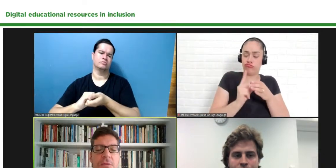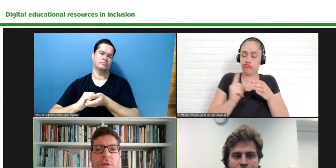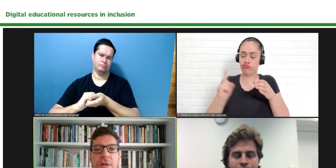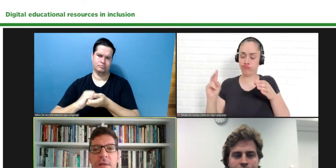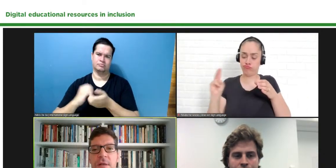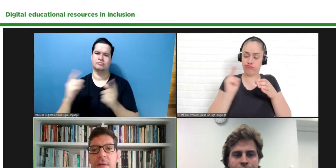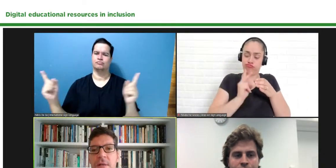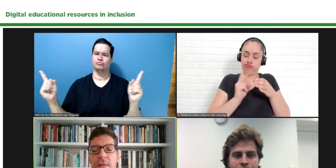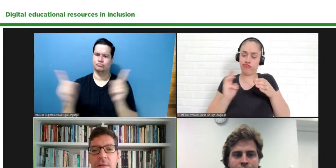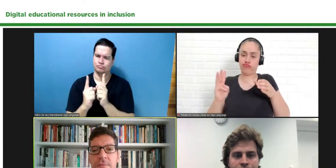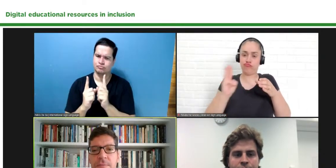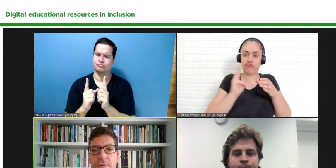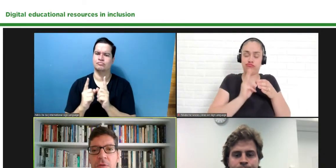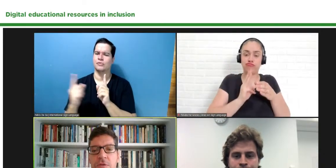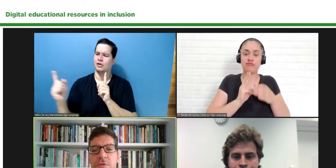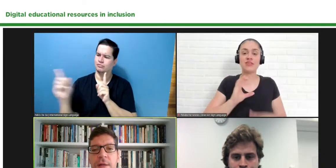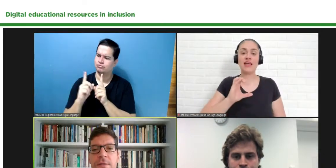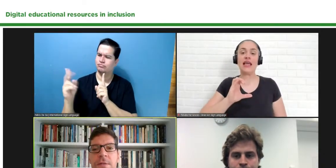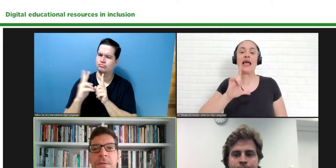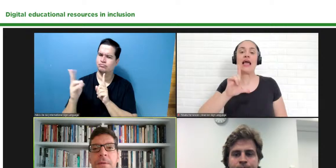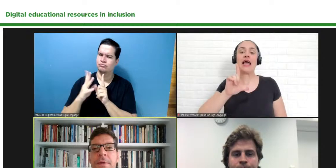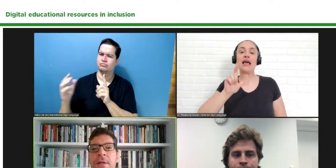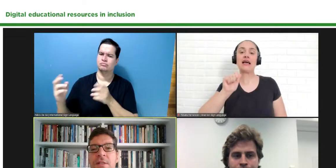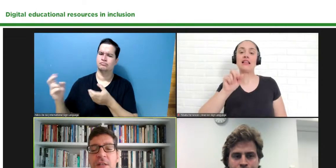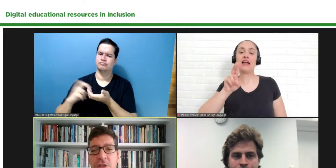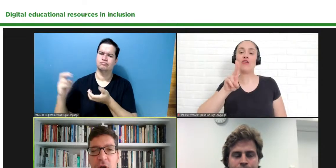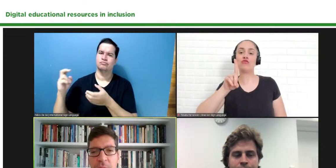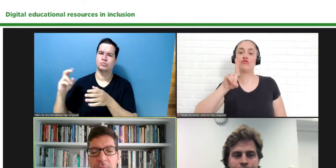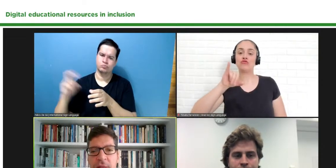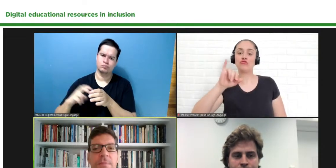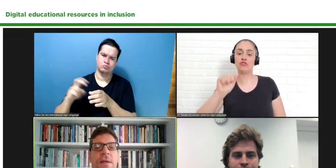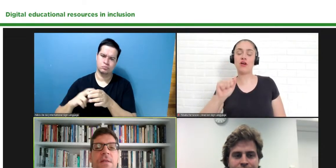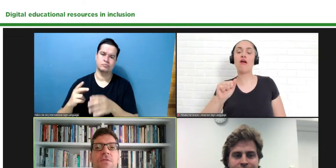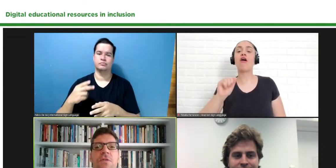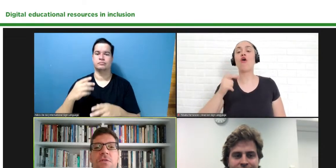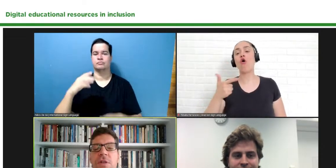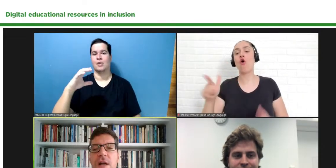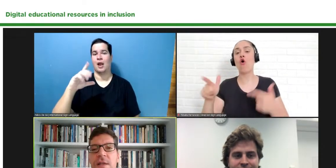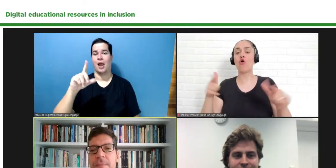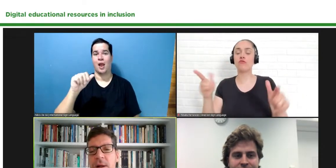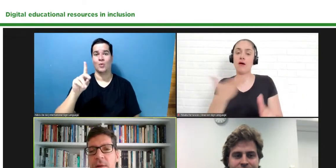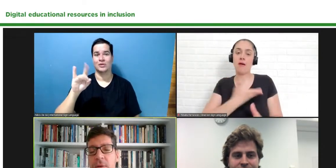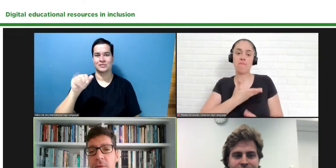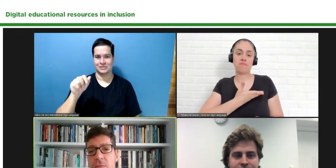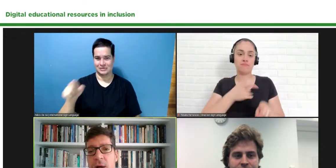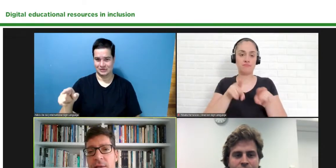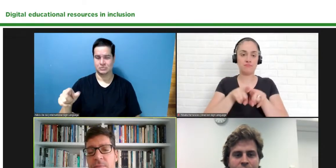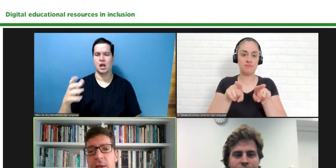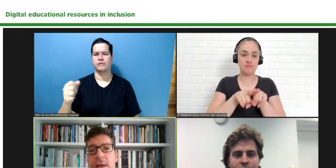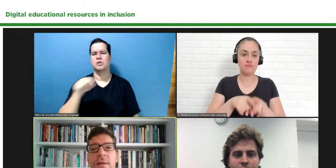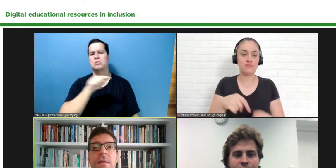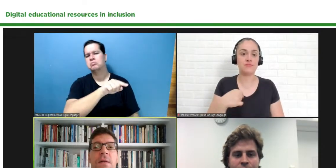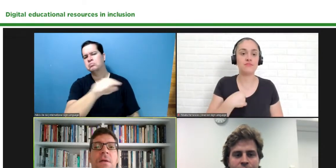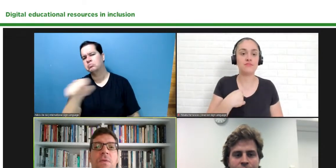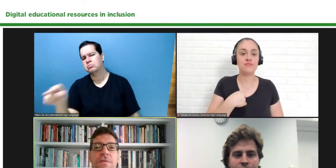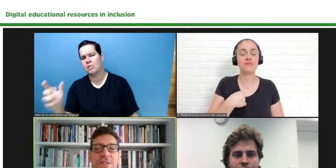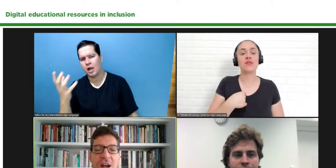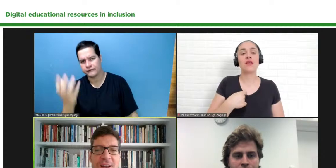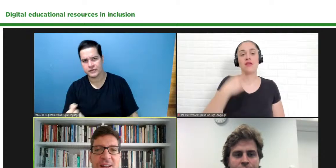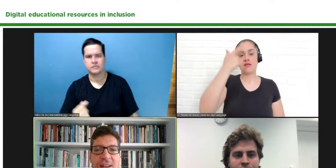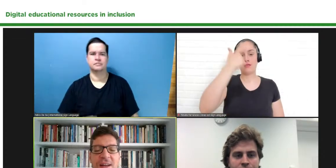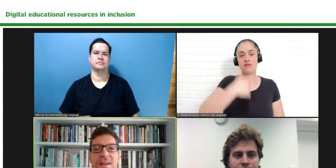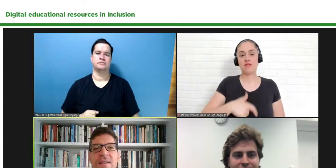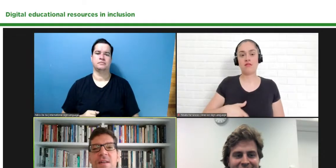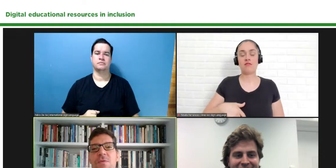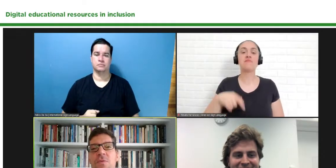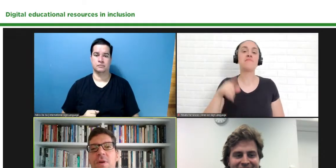like Claudia and other close friends. Just complementing my introduction, I am a white man with